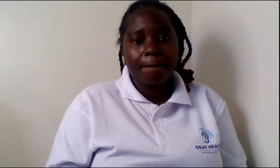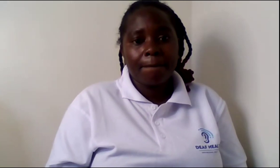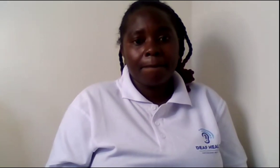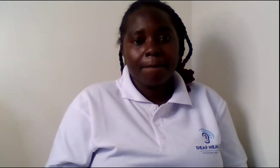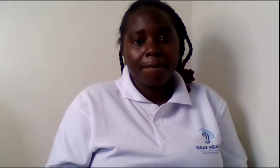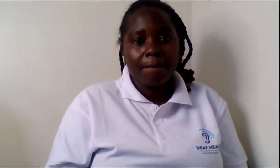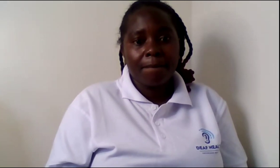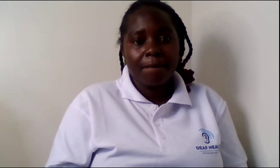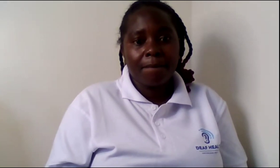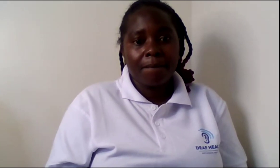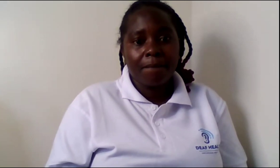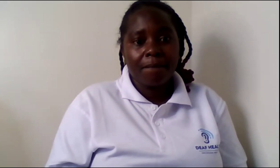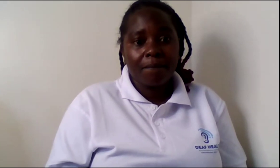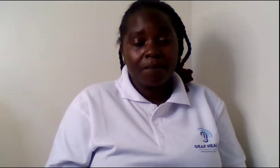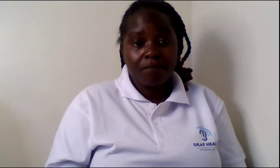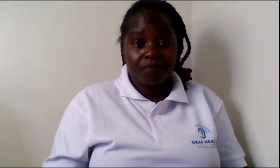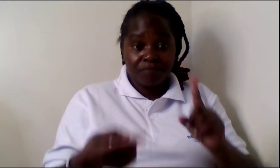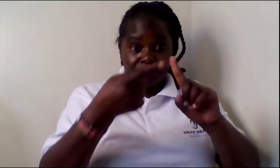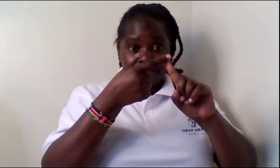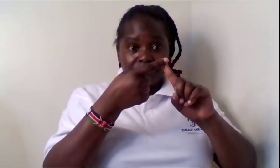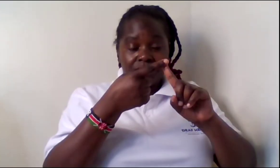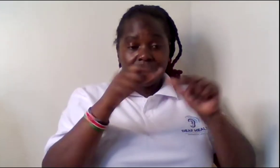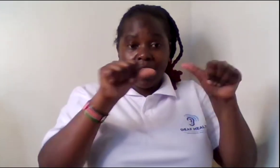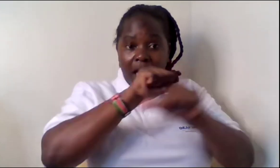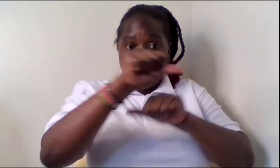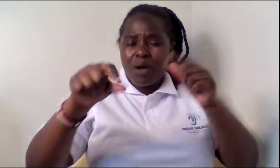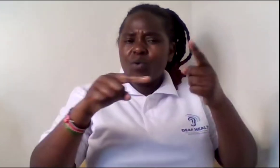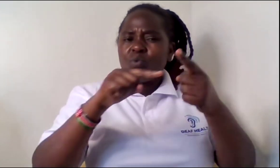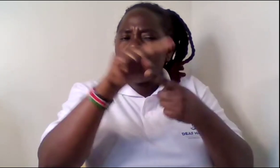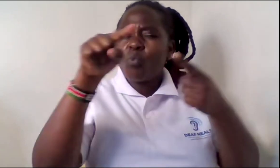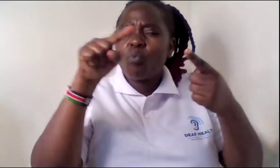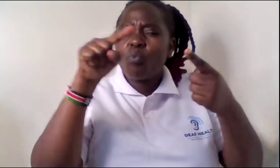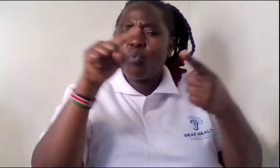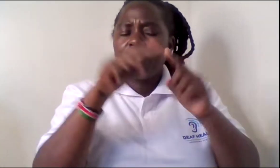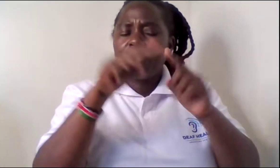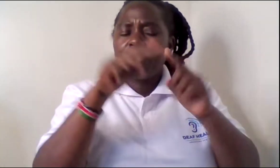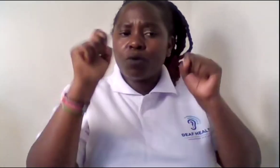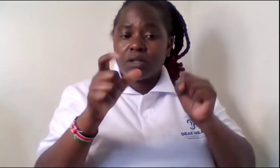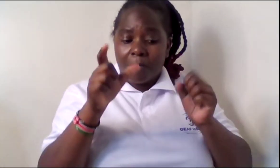good. So number one, about when someone should start the screening,